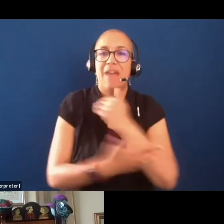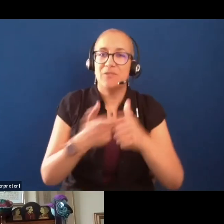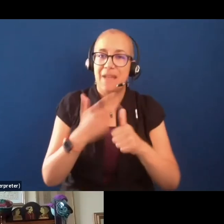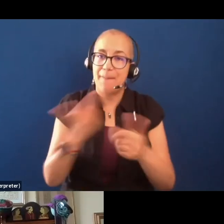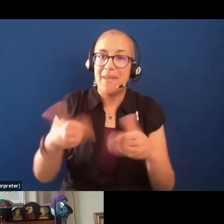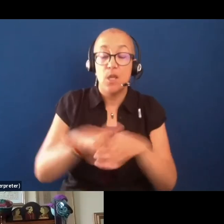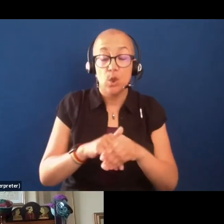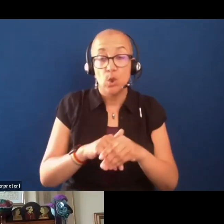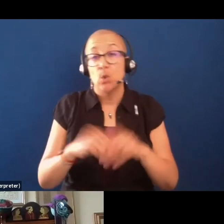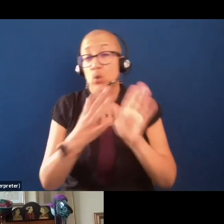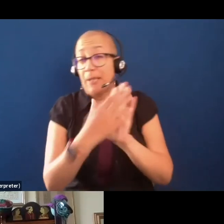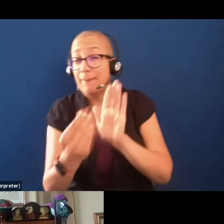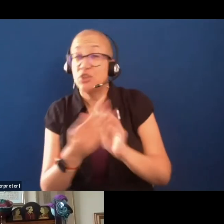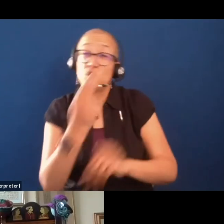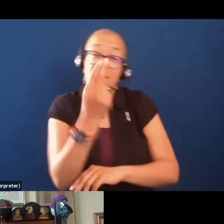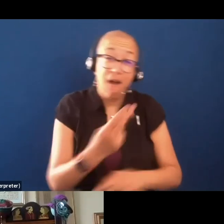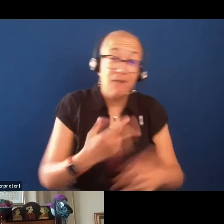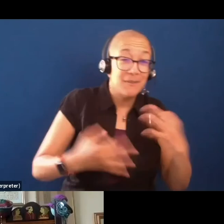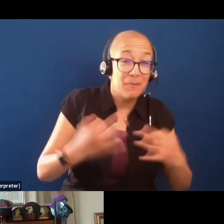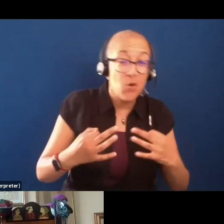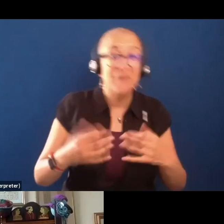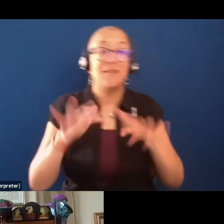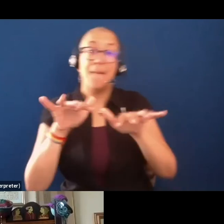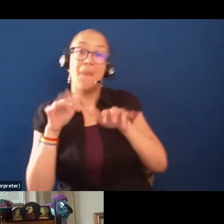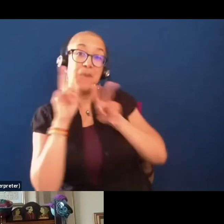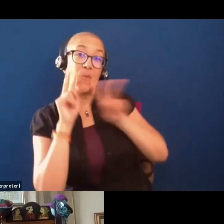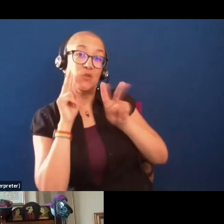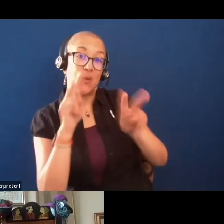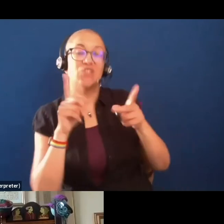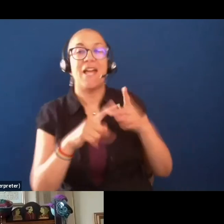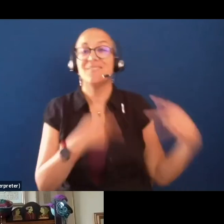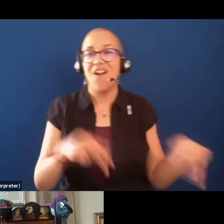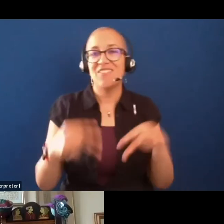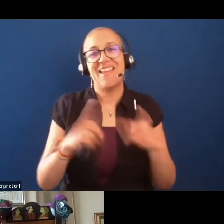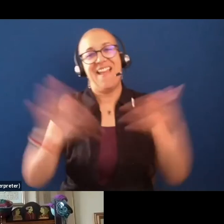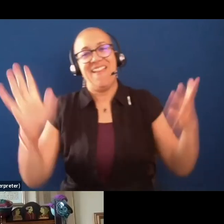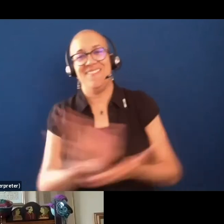artists performing and members of the public watching performances and also dancing and having fun.